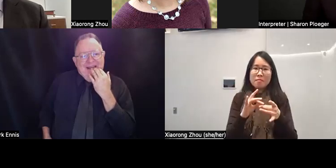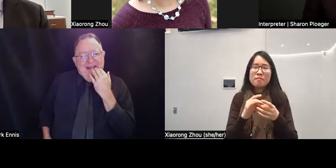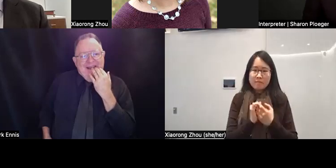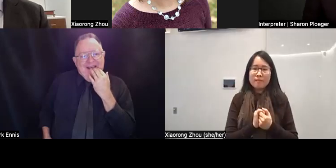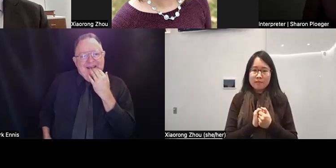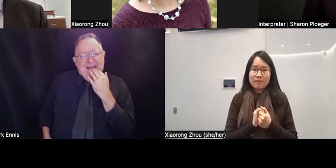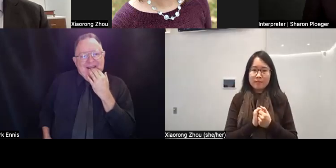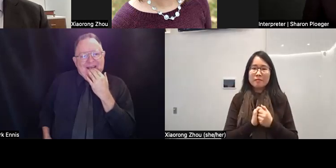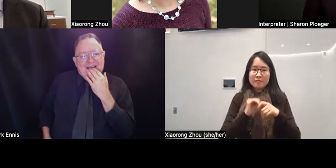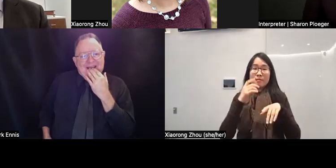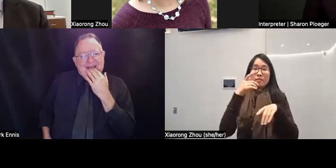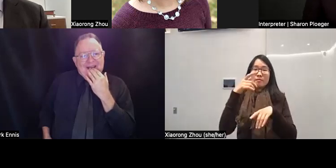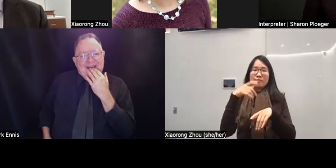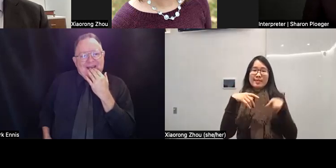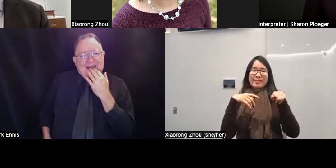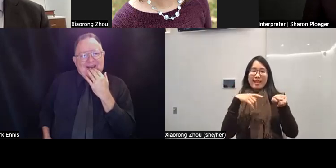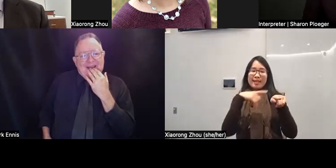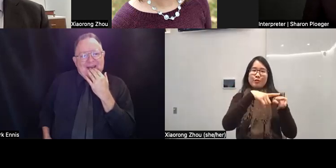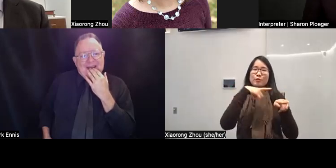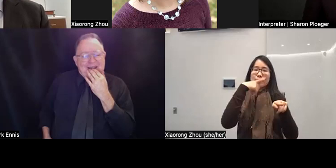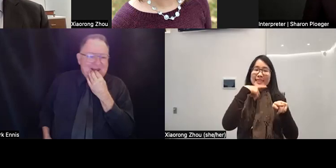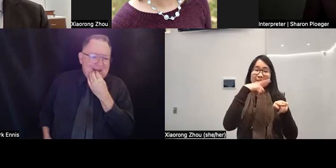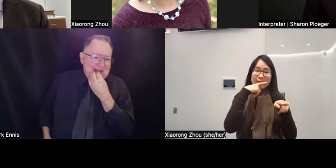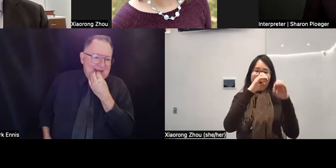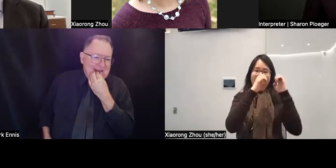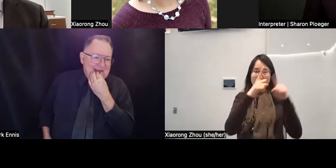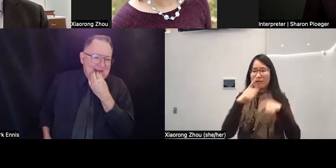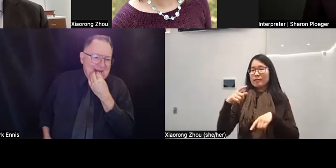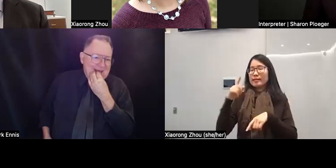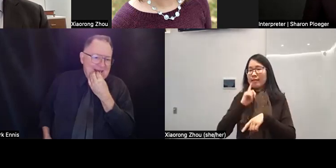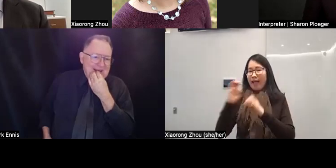and messaging, and just getting the right messaging for communication.